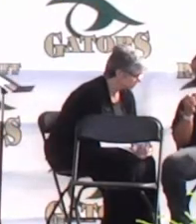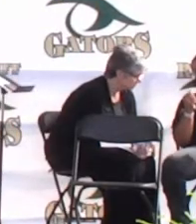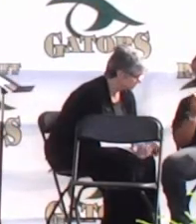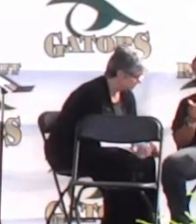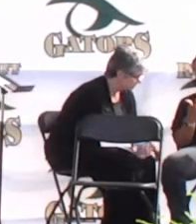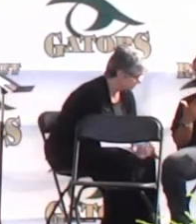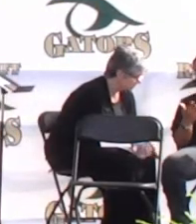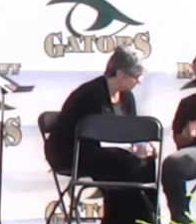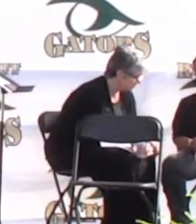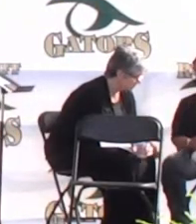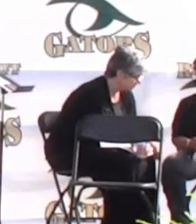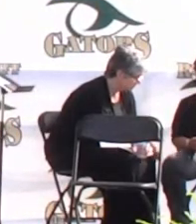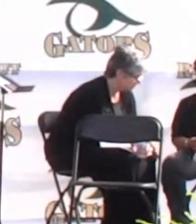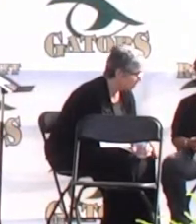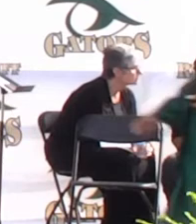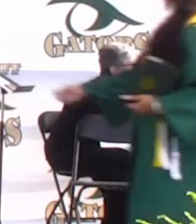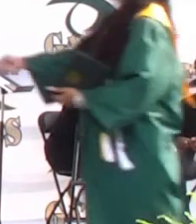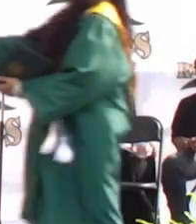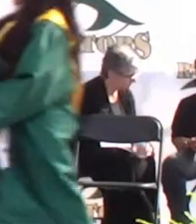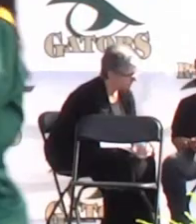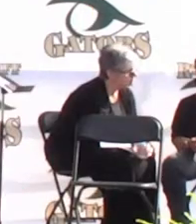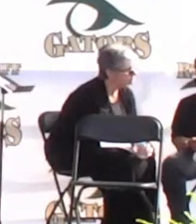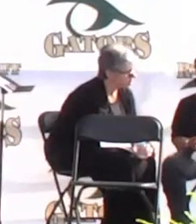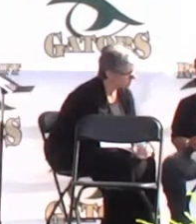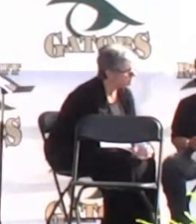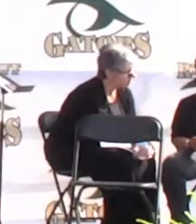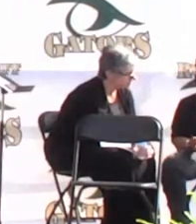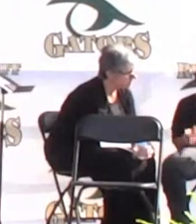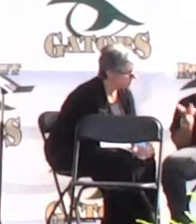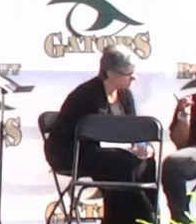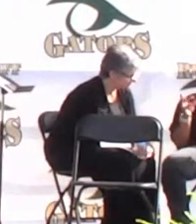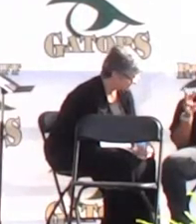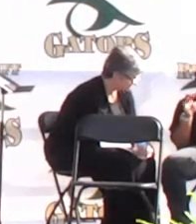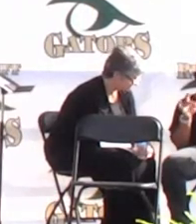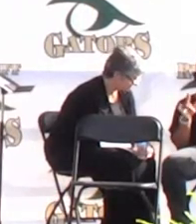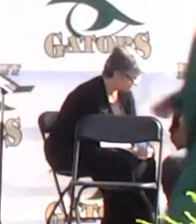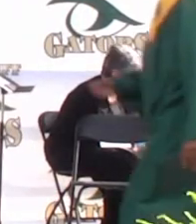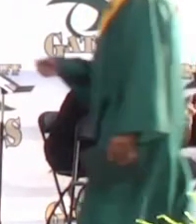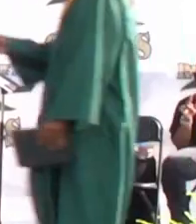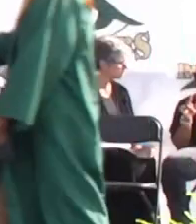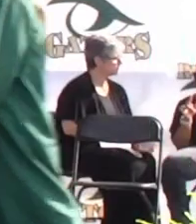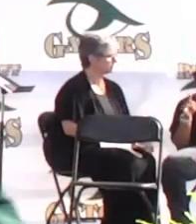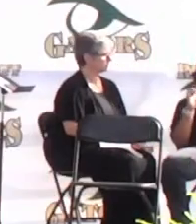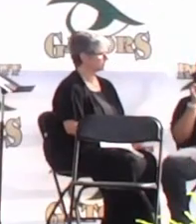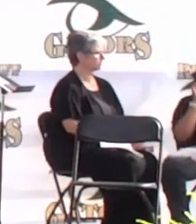Shyla Simone Chaplin. Dominique J. Chotu Davenport.